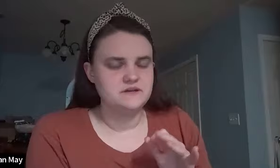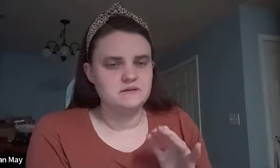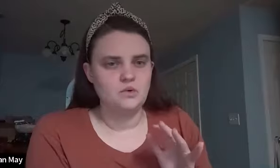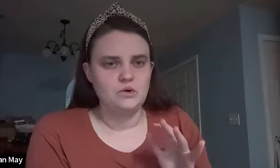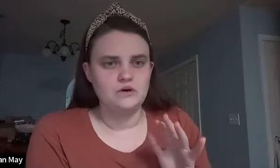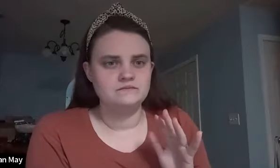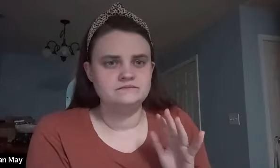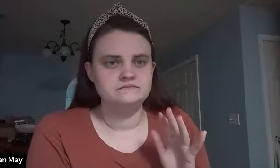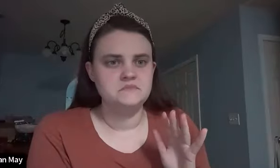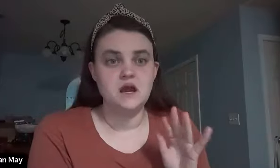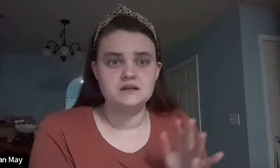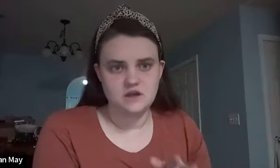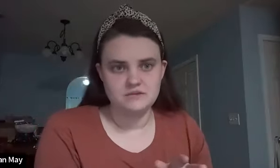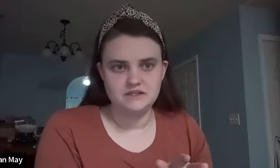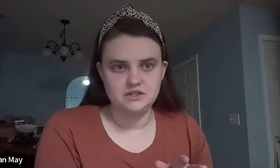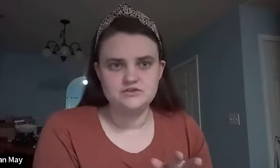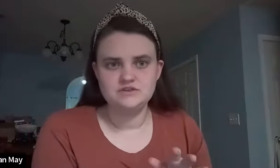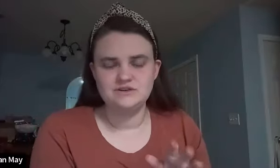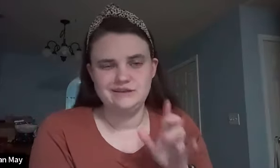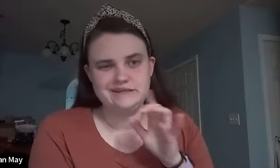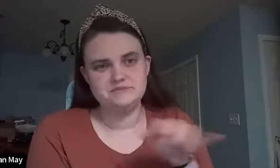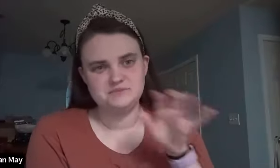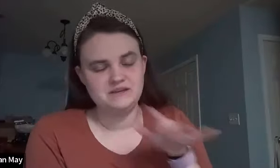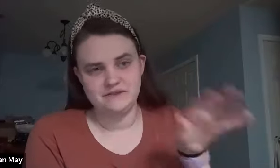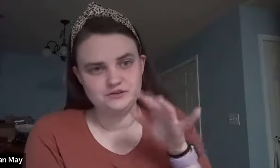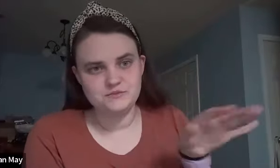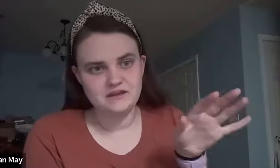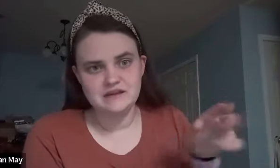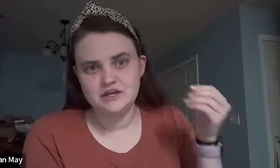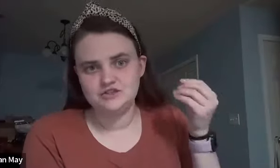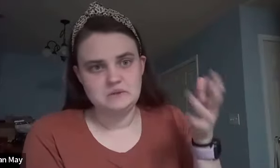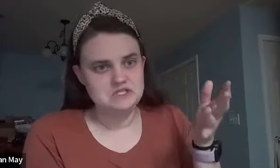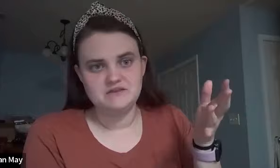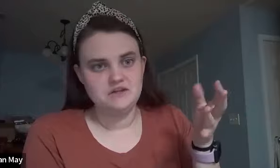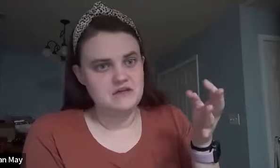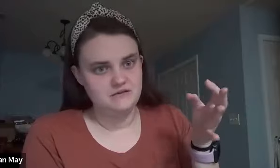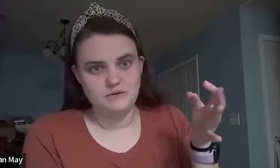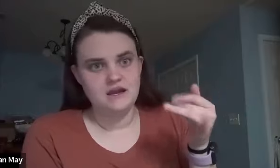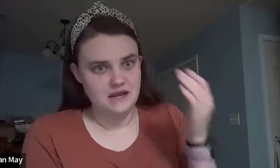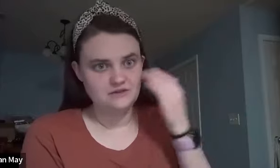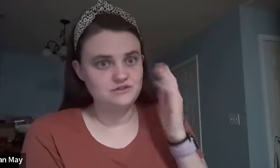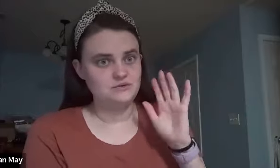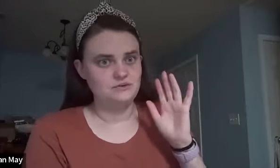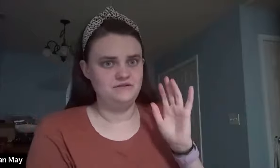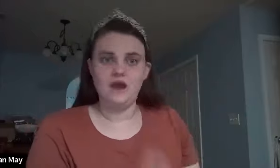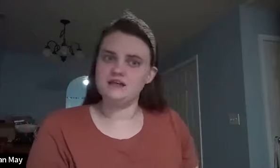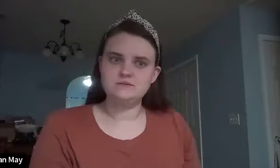and more not as commonly used end up just being finger spelling. So I'm just giving you that FYI now. So if you ask me and you're